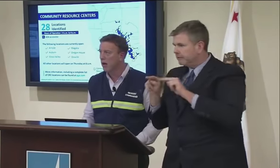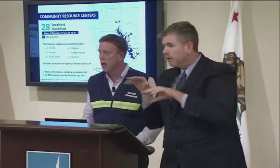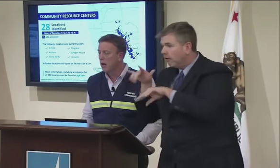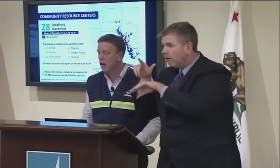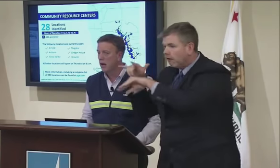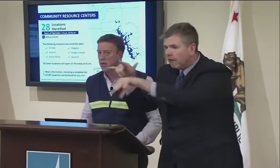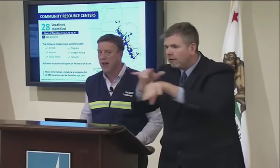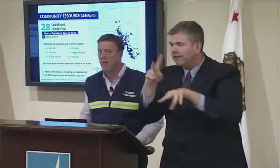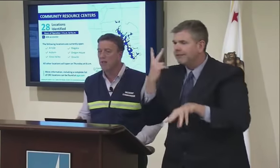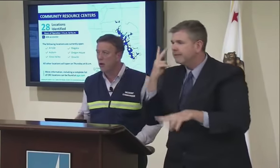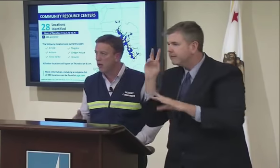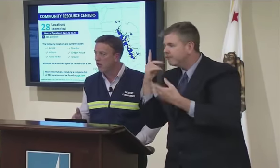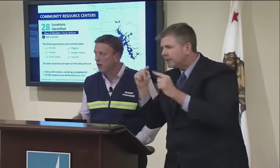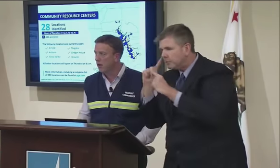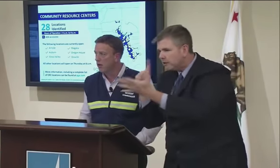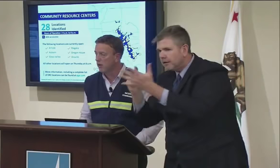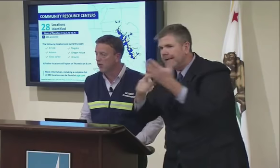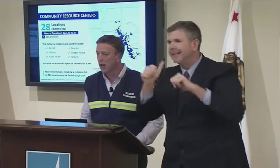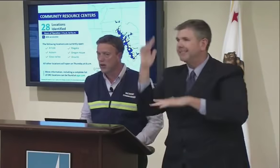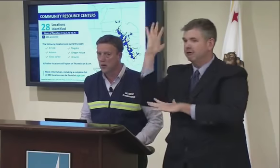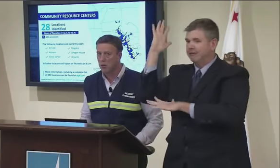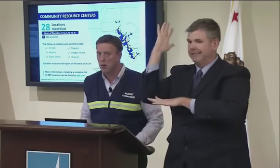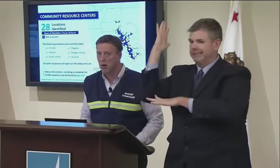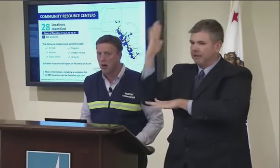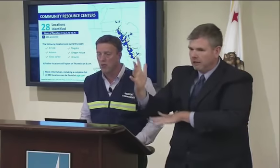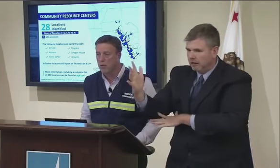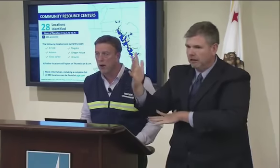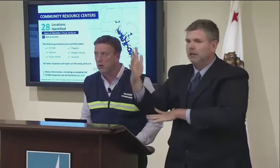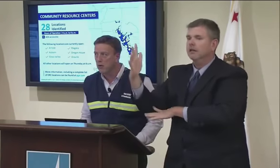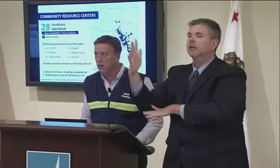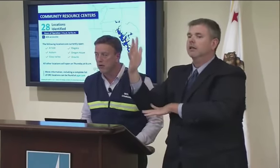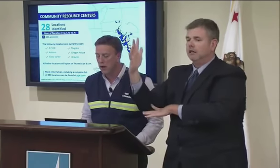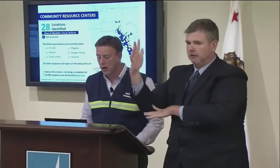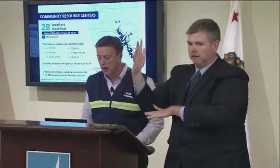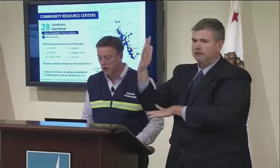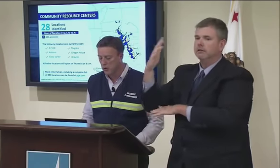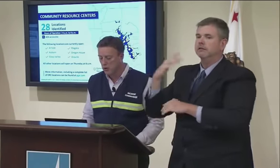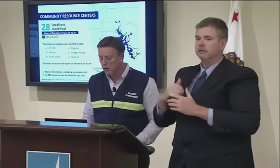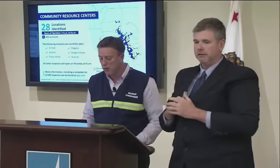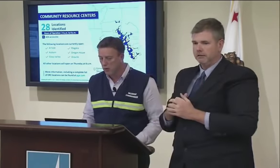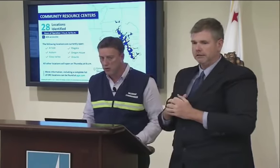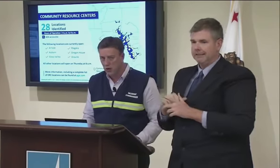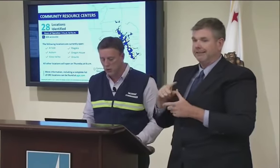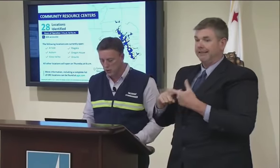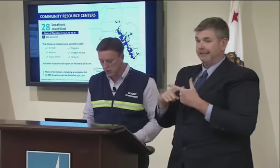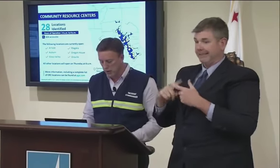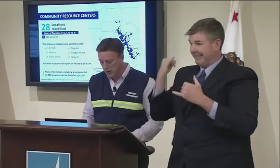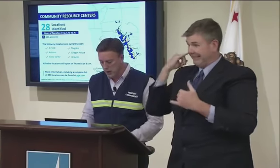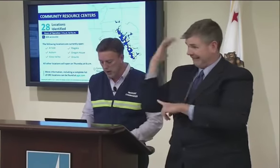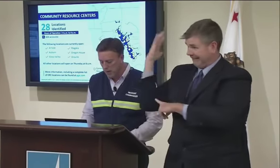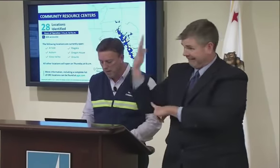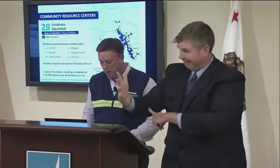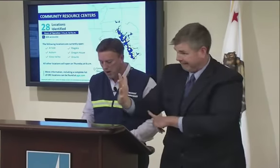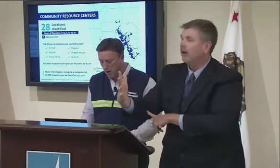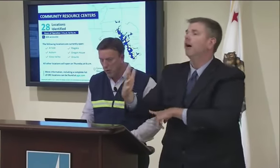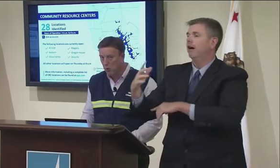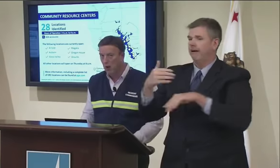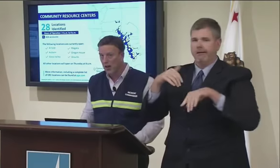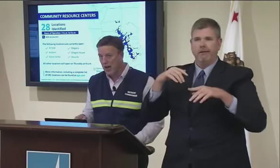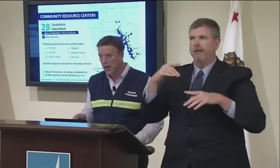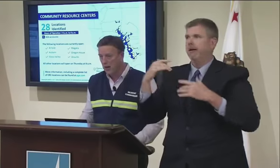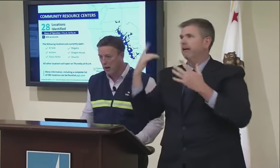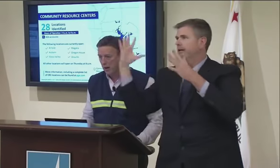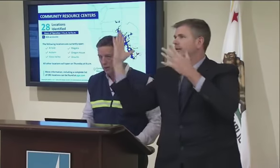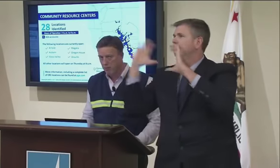us an advance notice to station and mobilize repair crews to address those issues. We